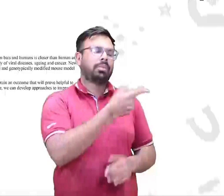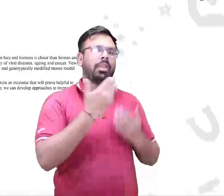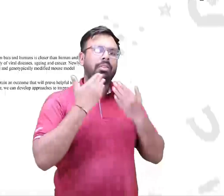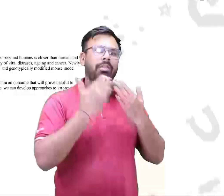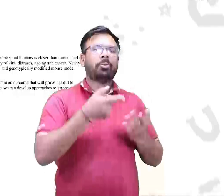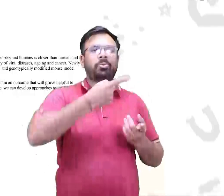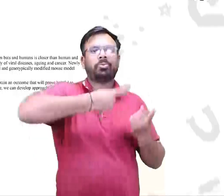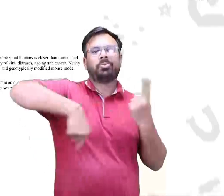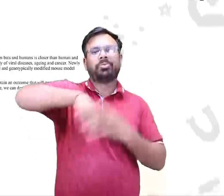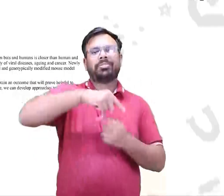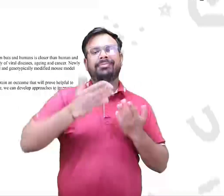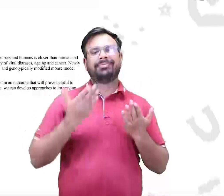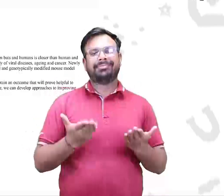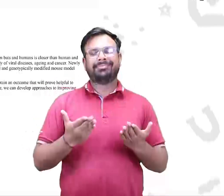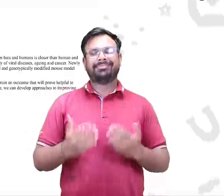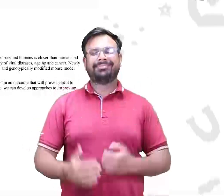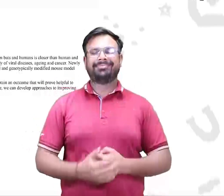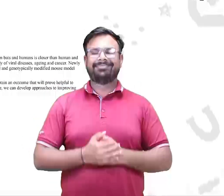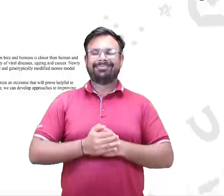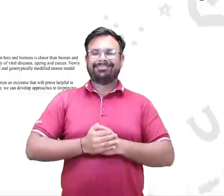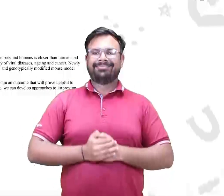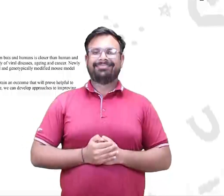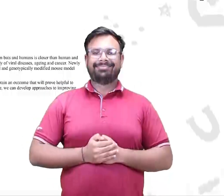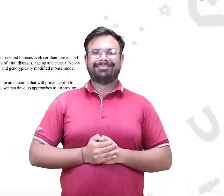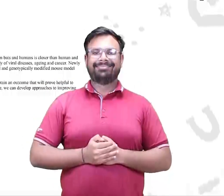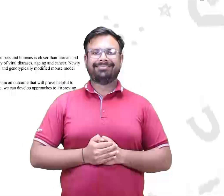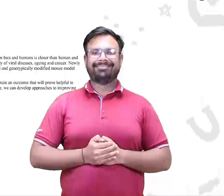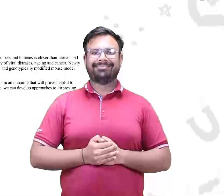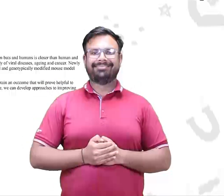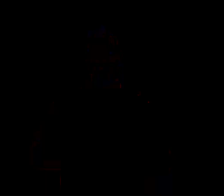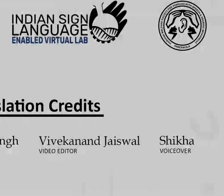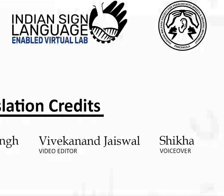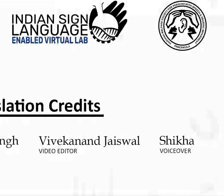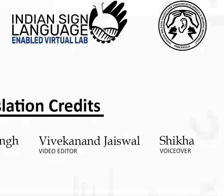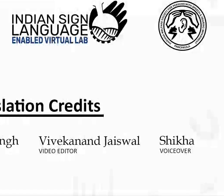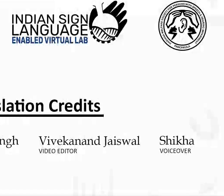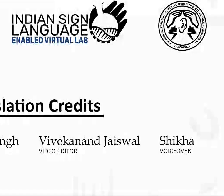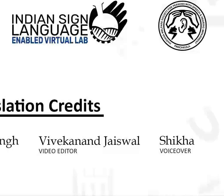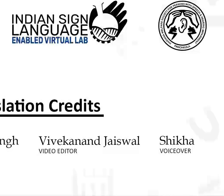improving the global One health status.